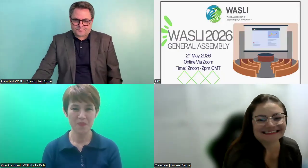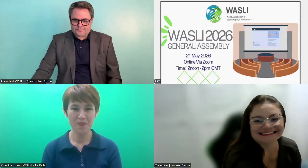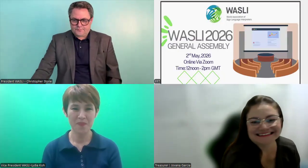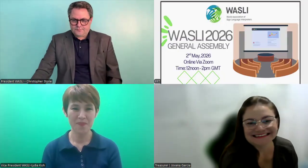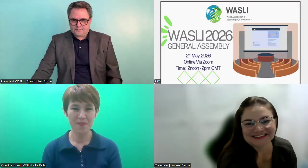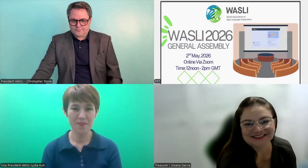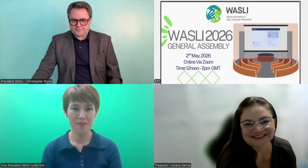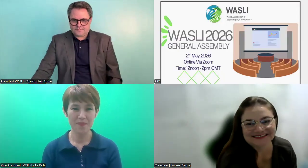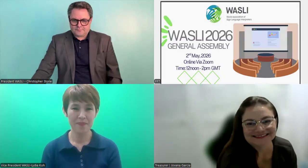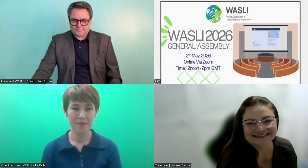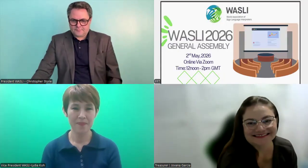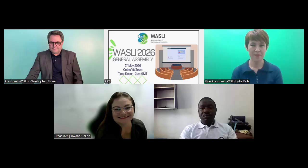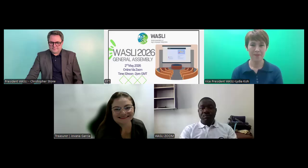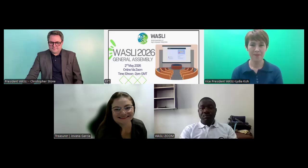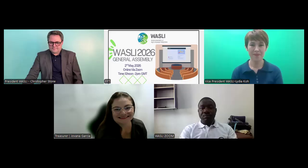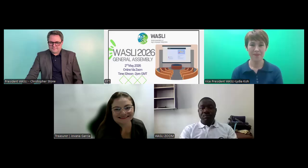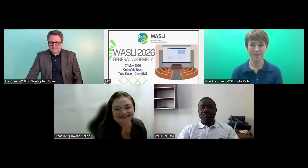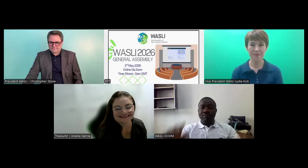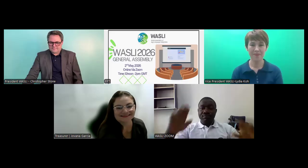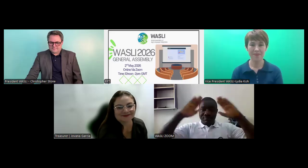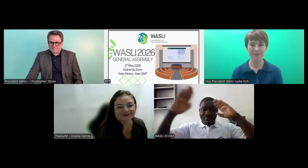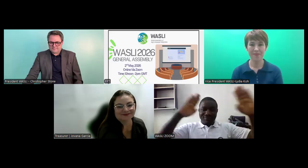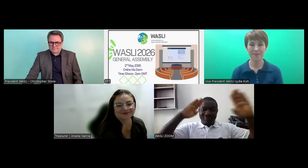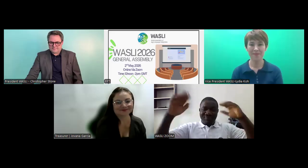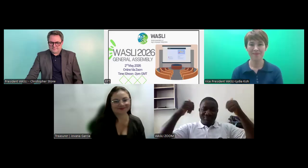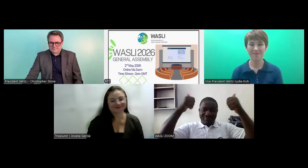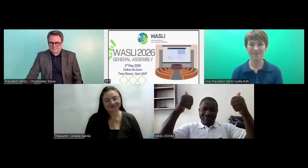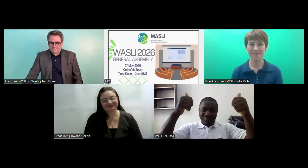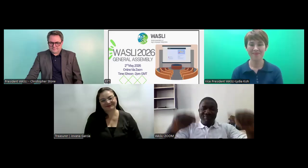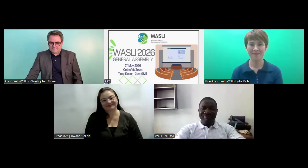We also have our Secretary, Timothy.